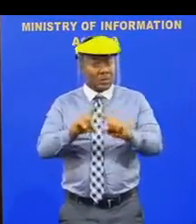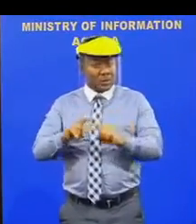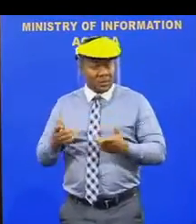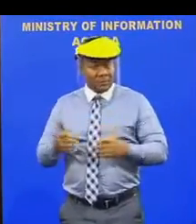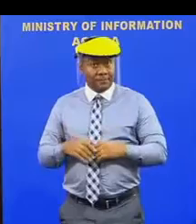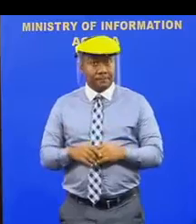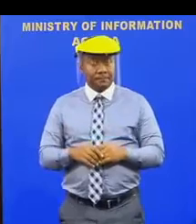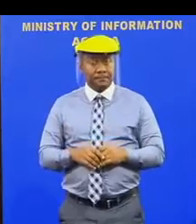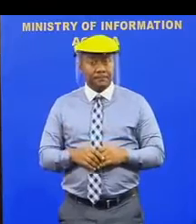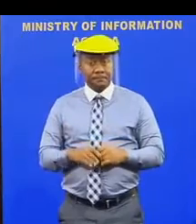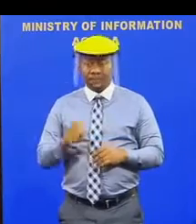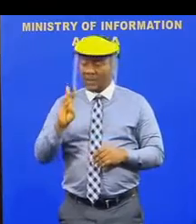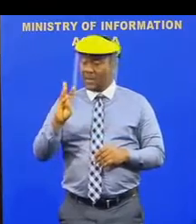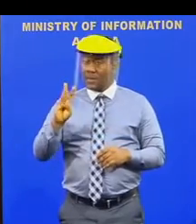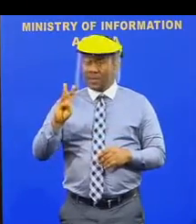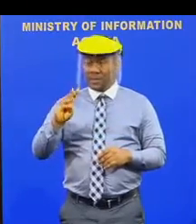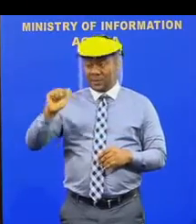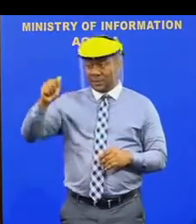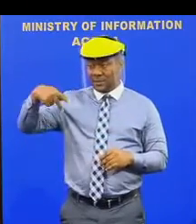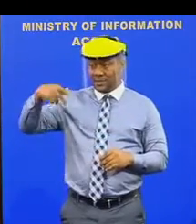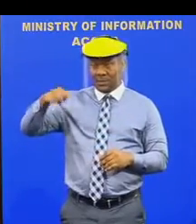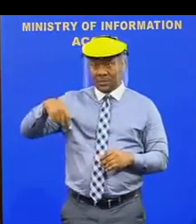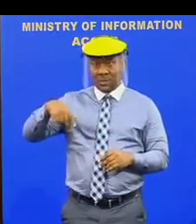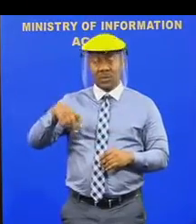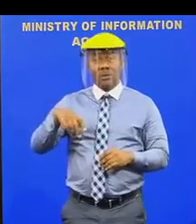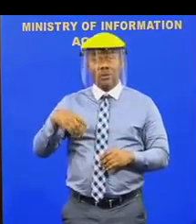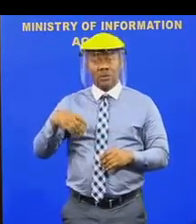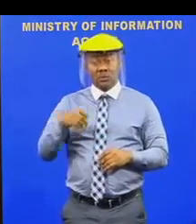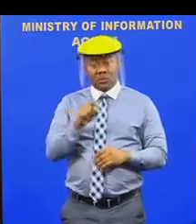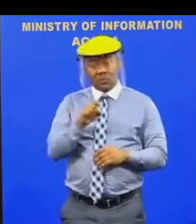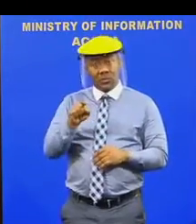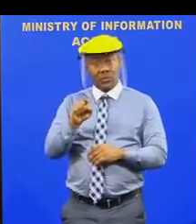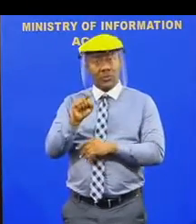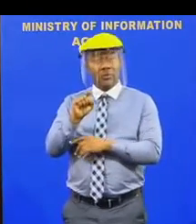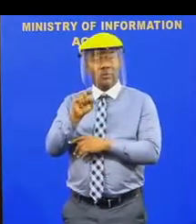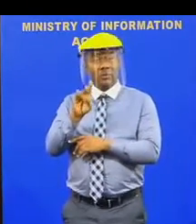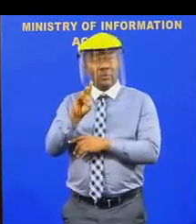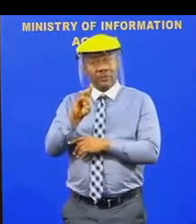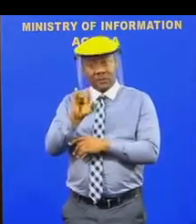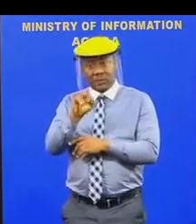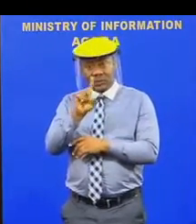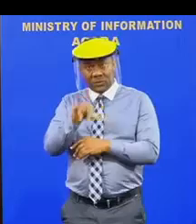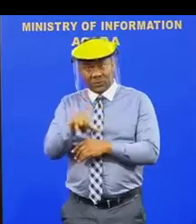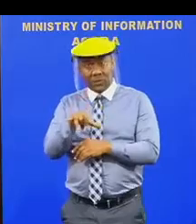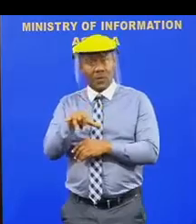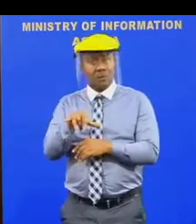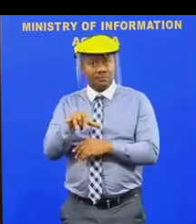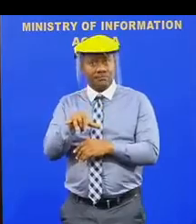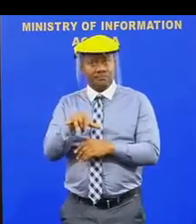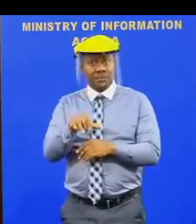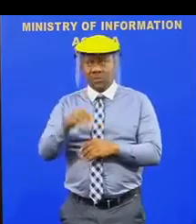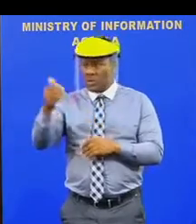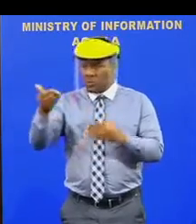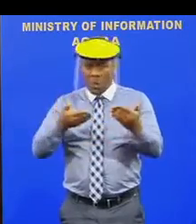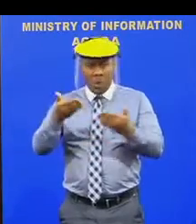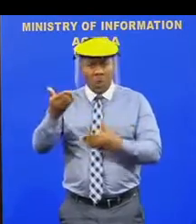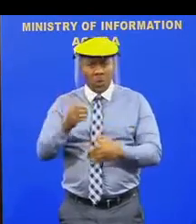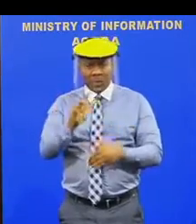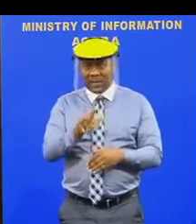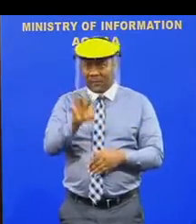April 2020 to 17th July 2020, we have received 34 RDTs